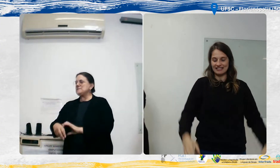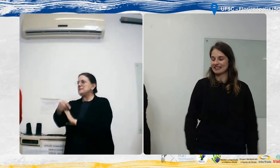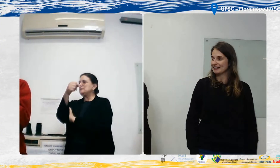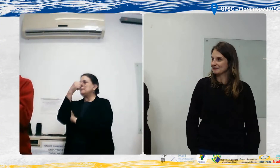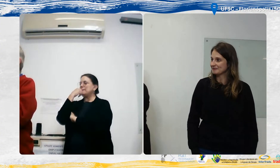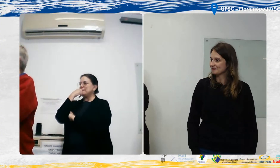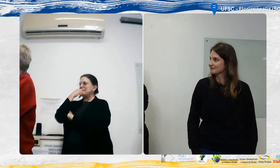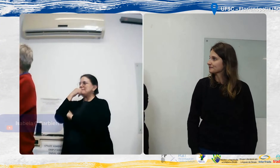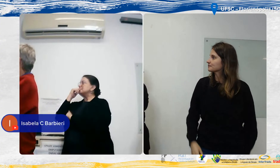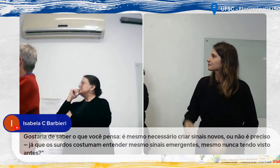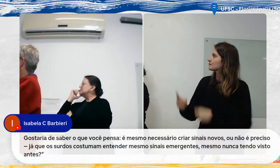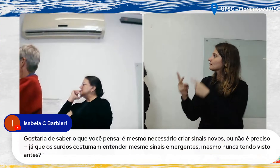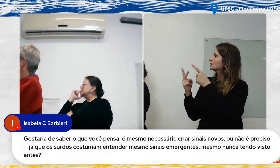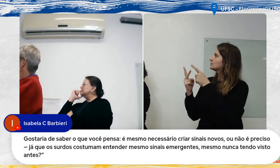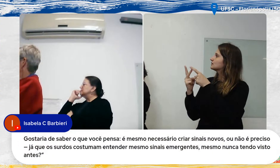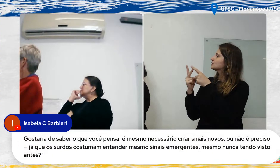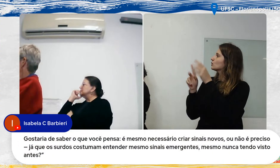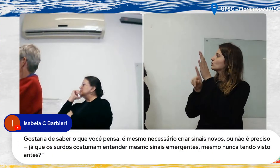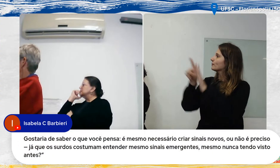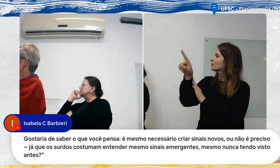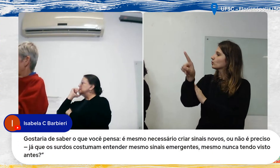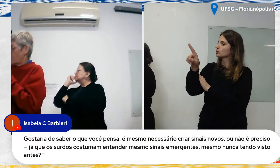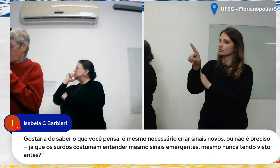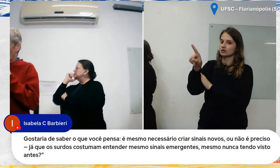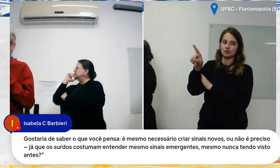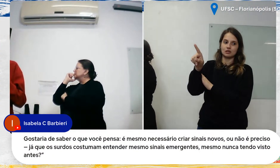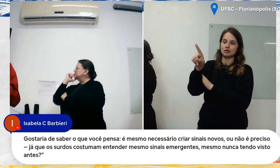So the next question from Isabella.